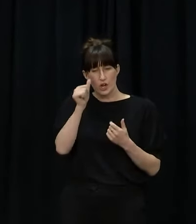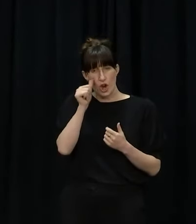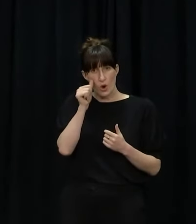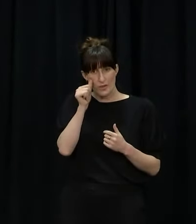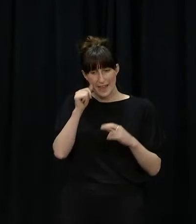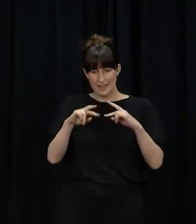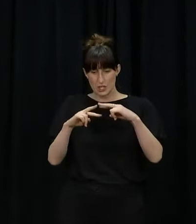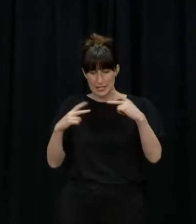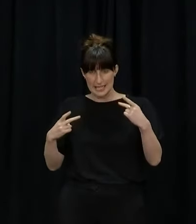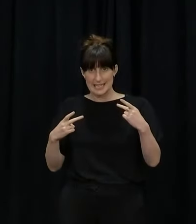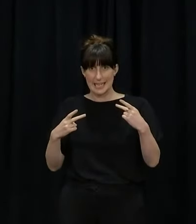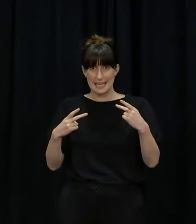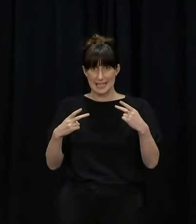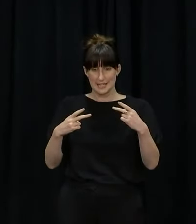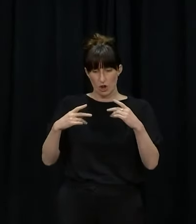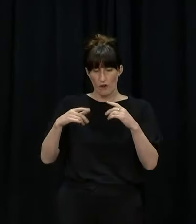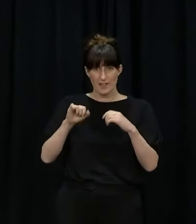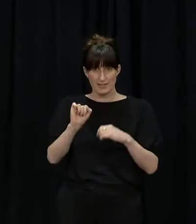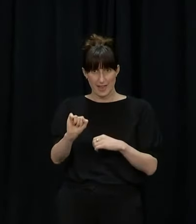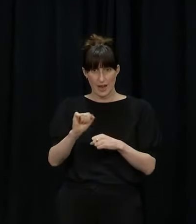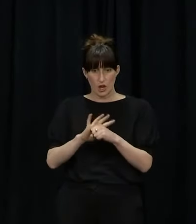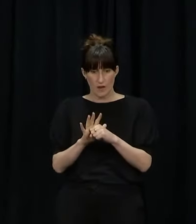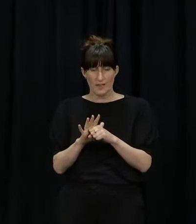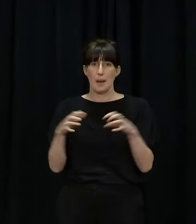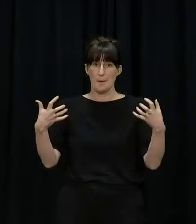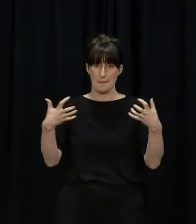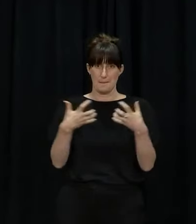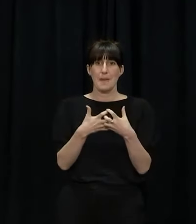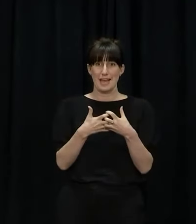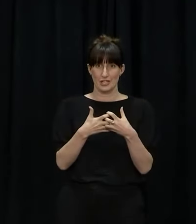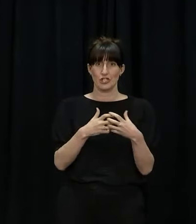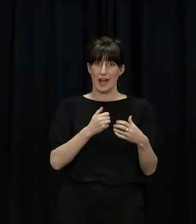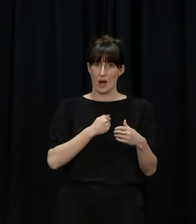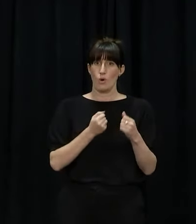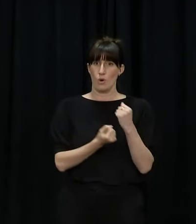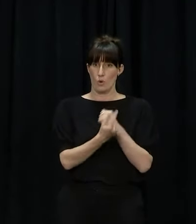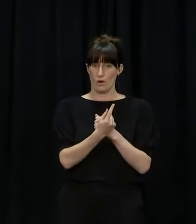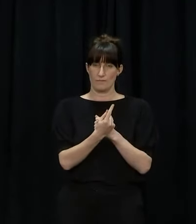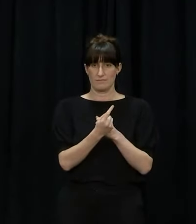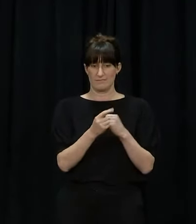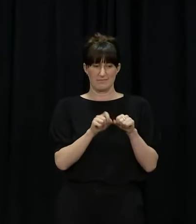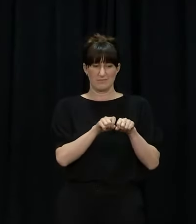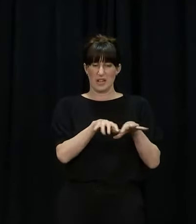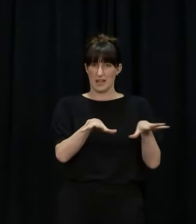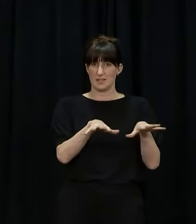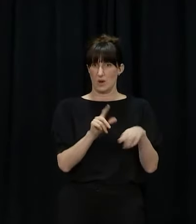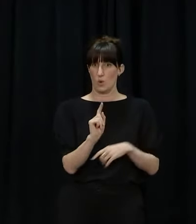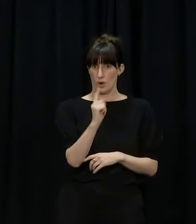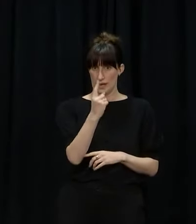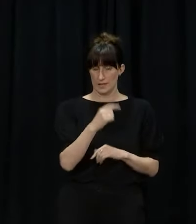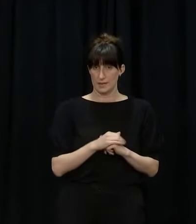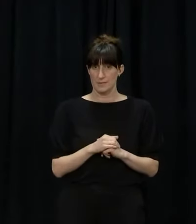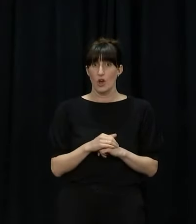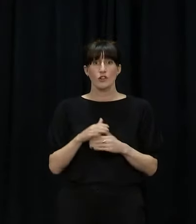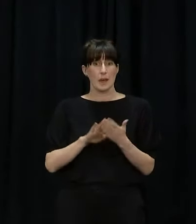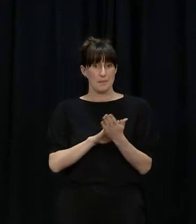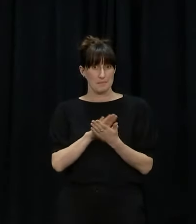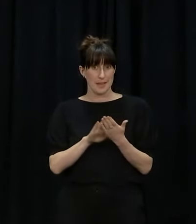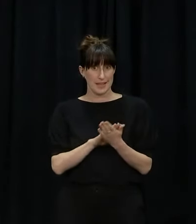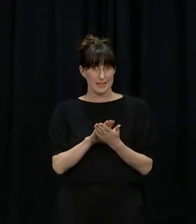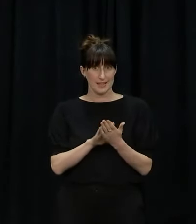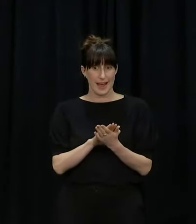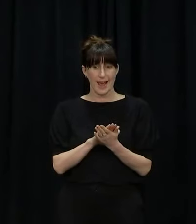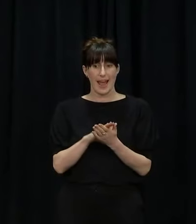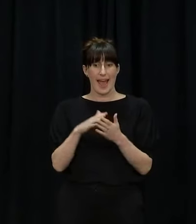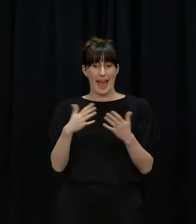we can be fairly certain how and when the virus entered the country, and that based on